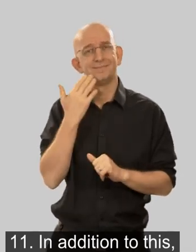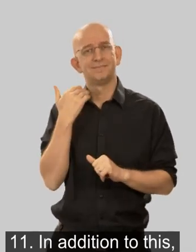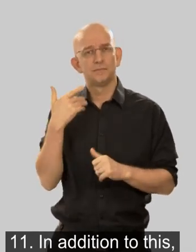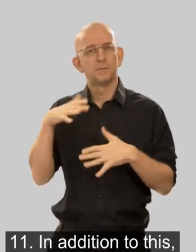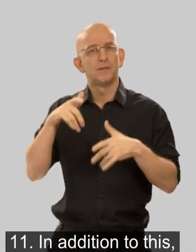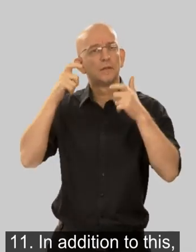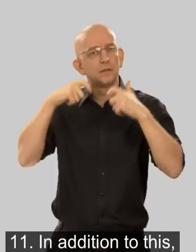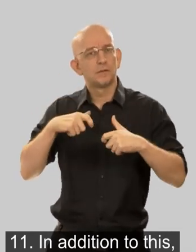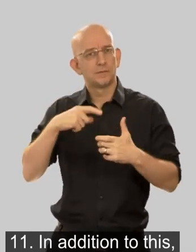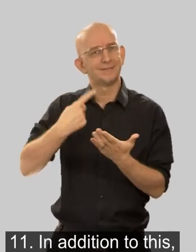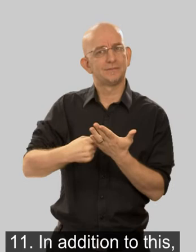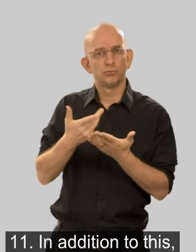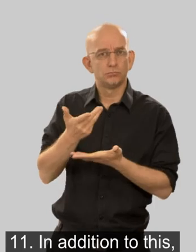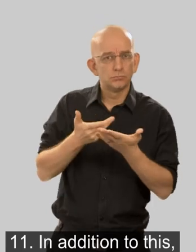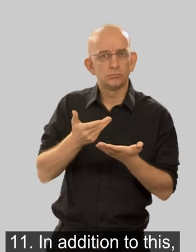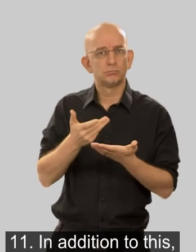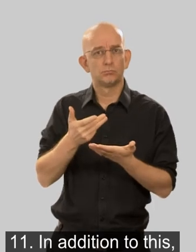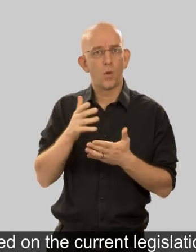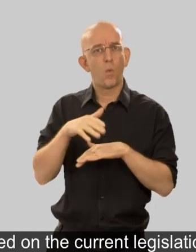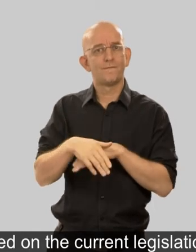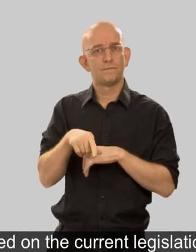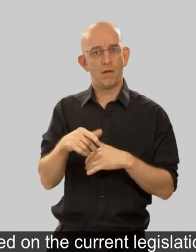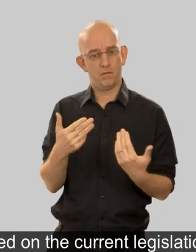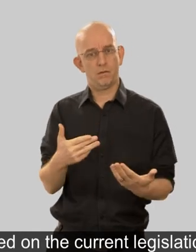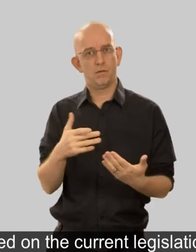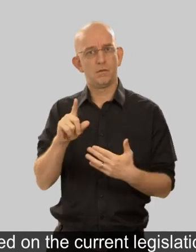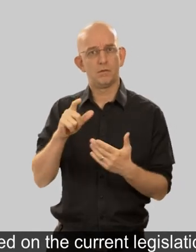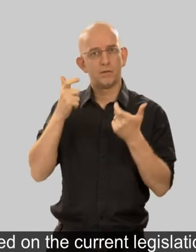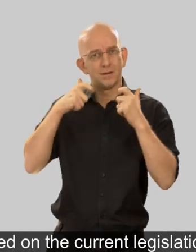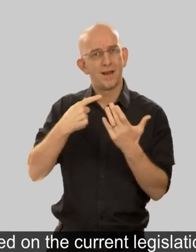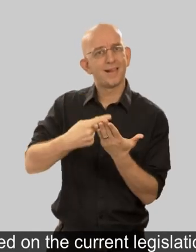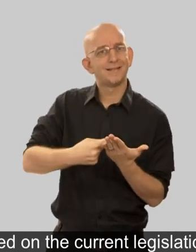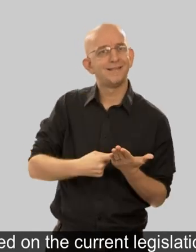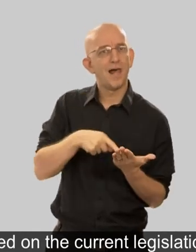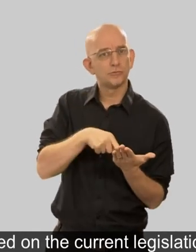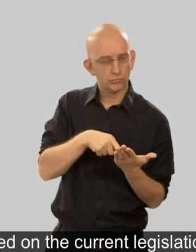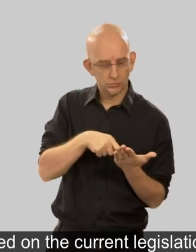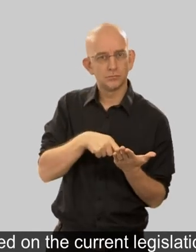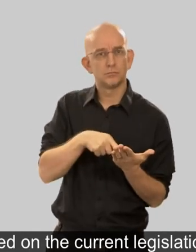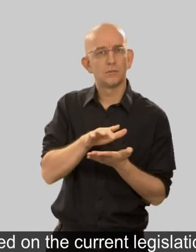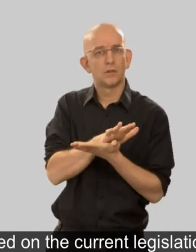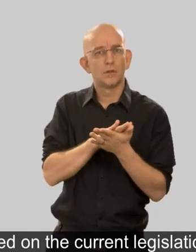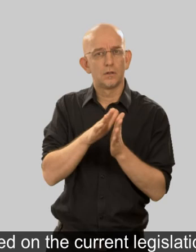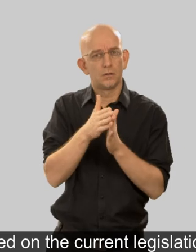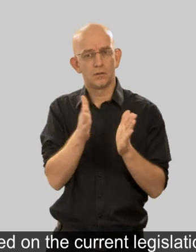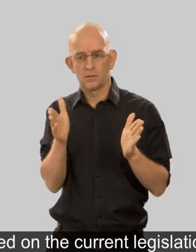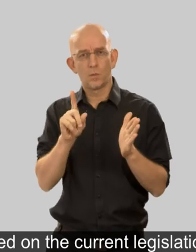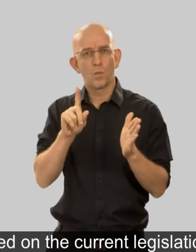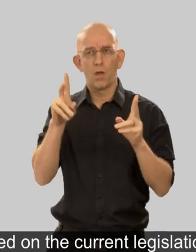In addition to this, recent judicial decisions, based on the current legislation, have broadened the